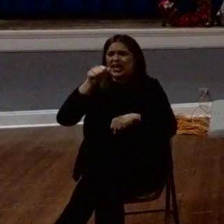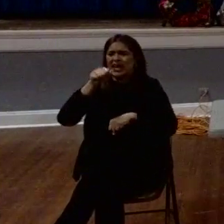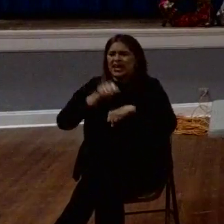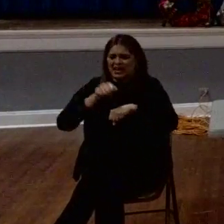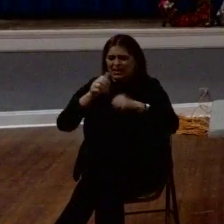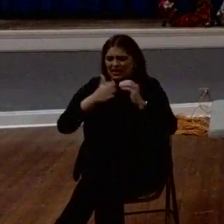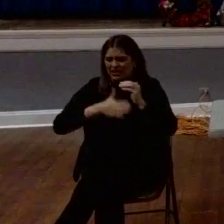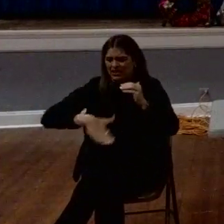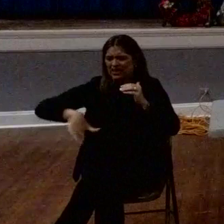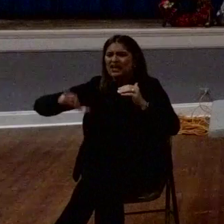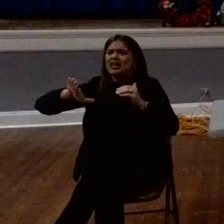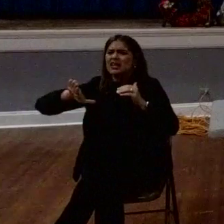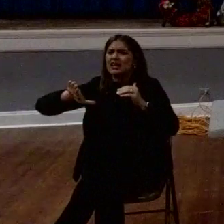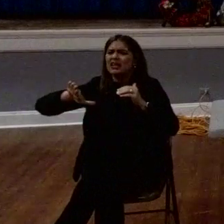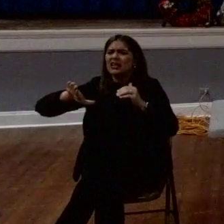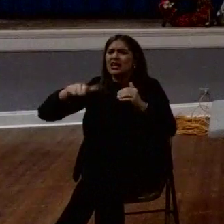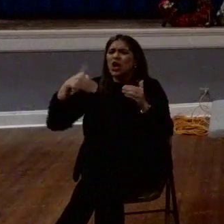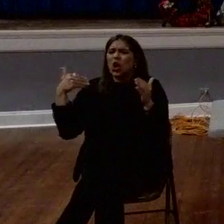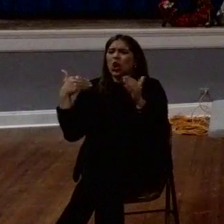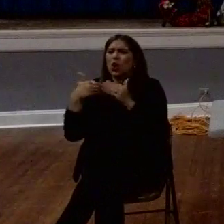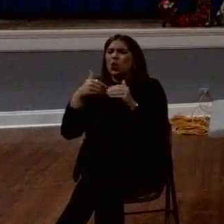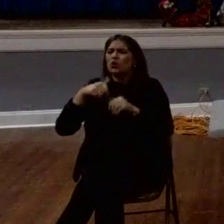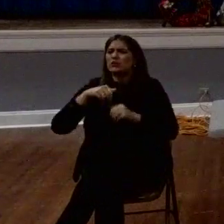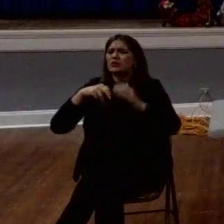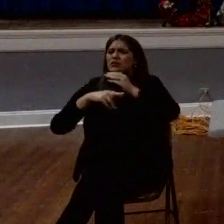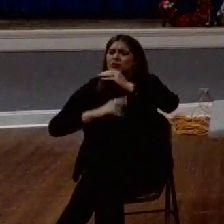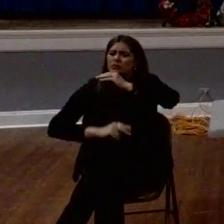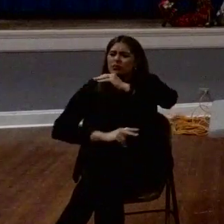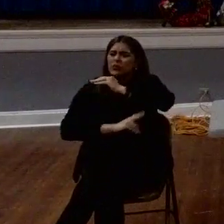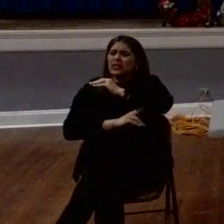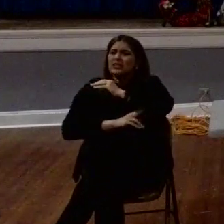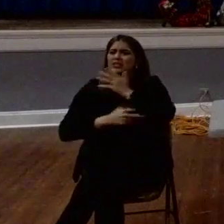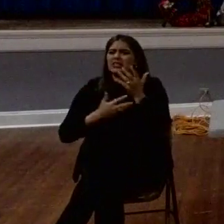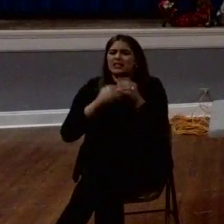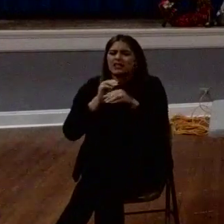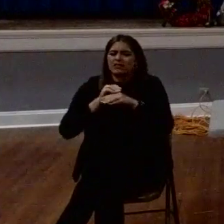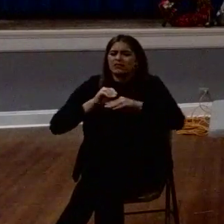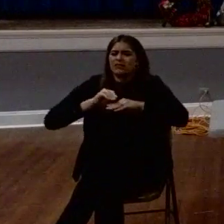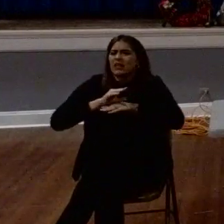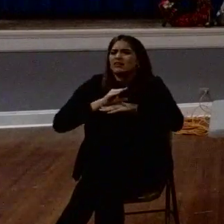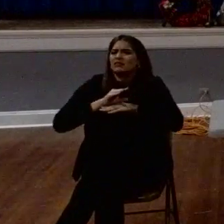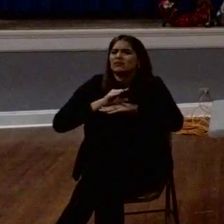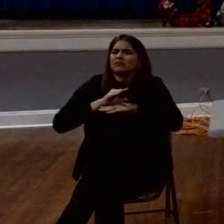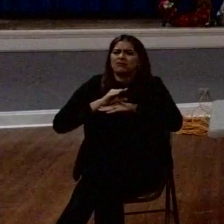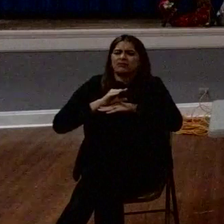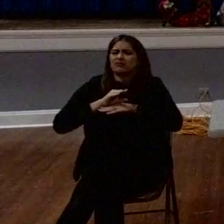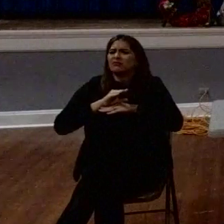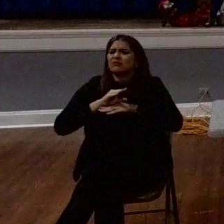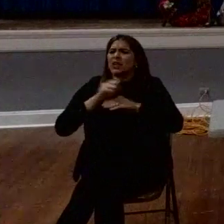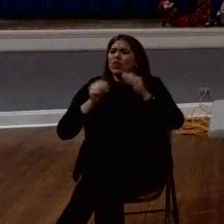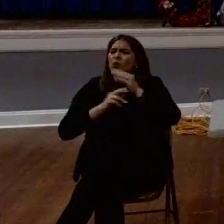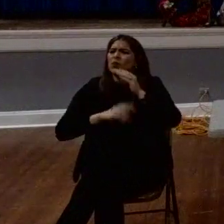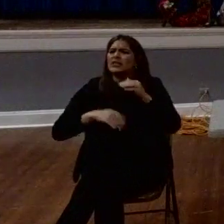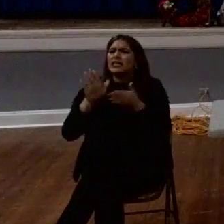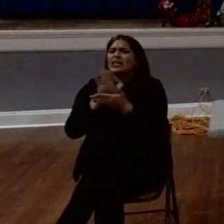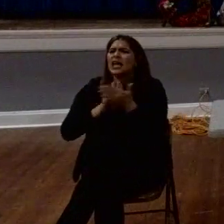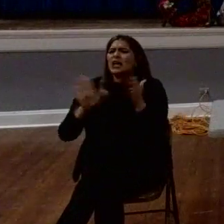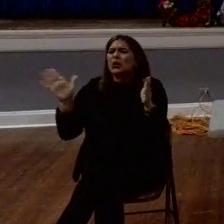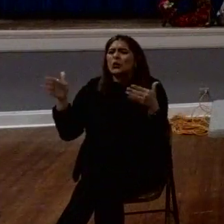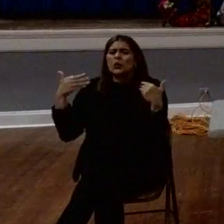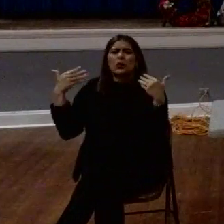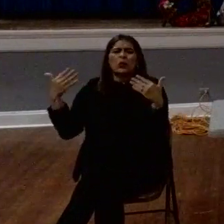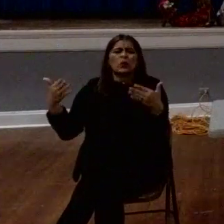also closest to the bridge also going to affect what I love about the bridge is those nice winds, breezes, and